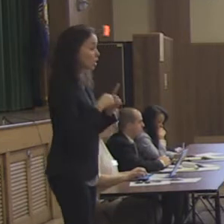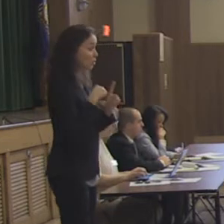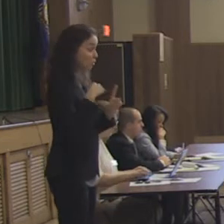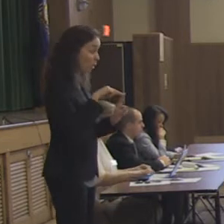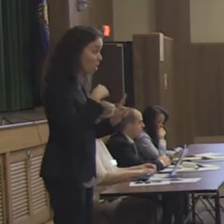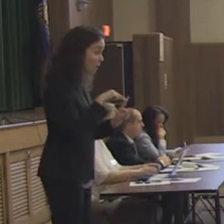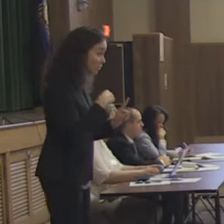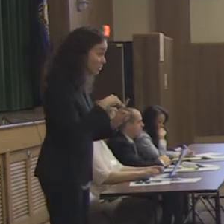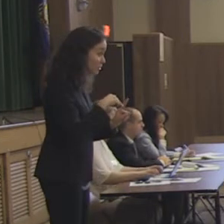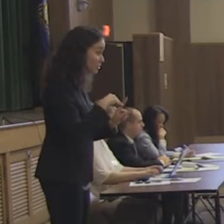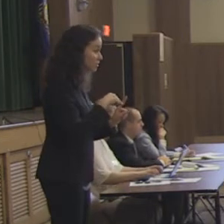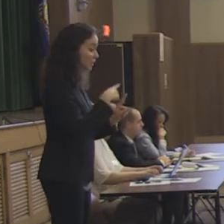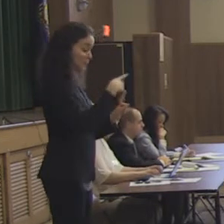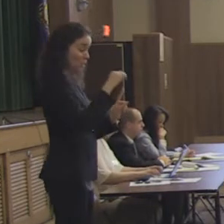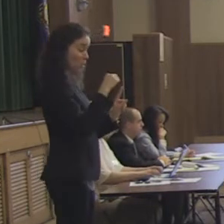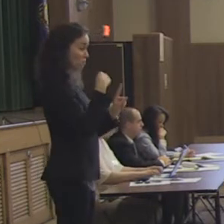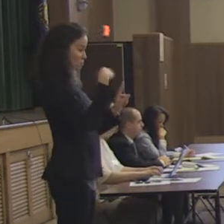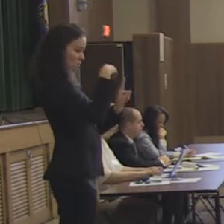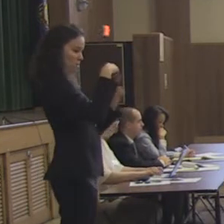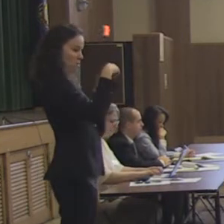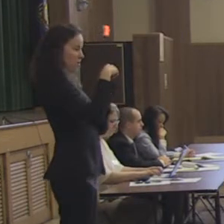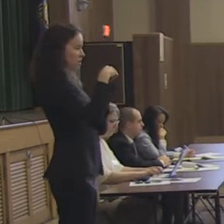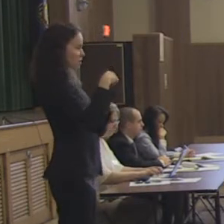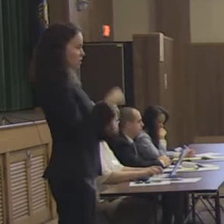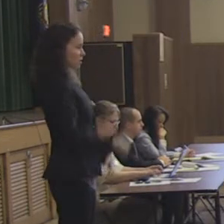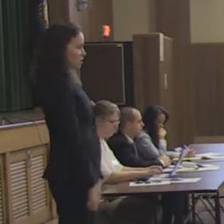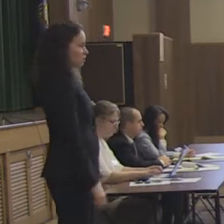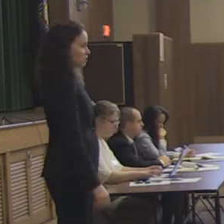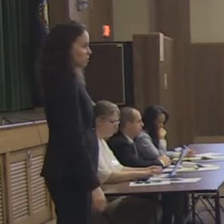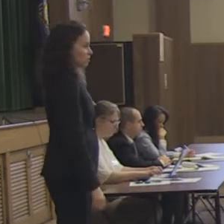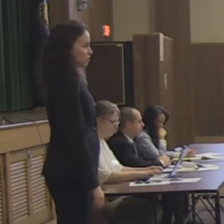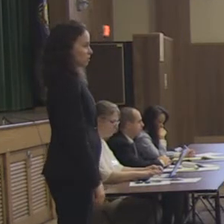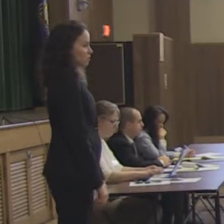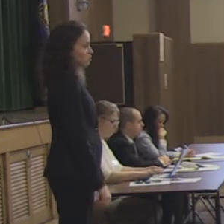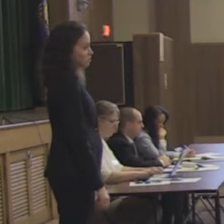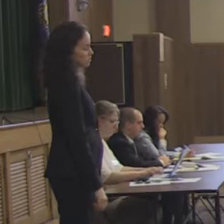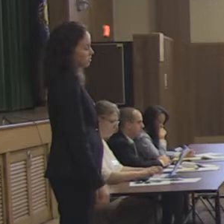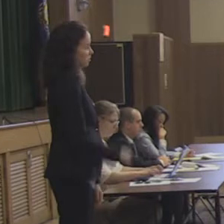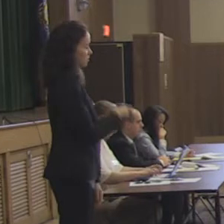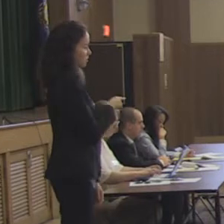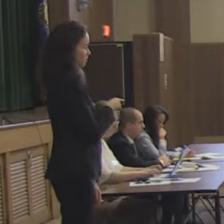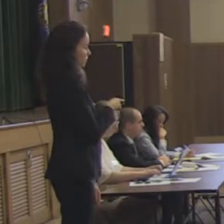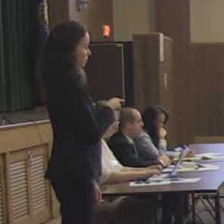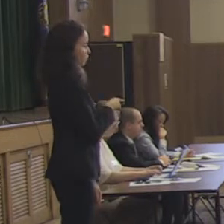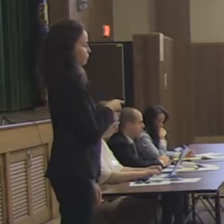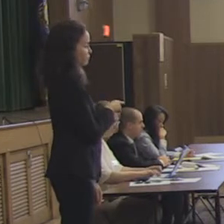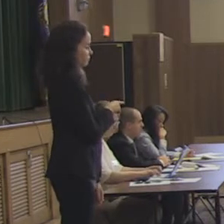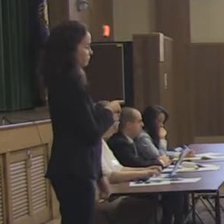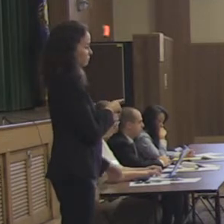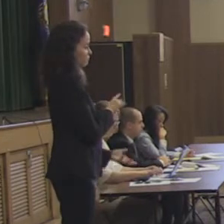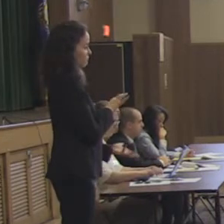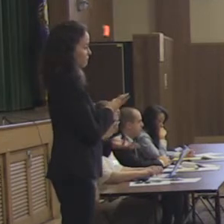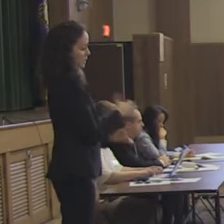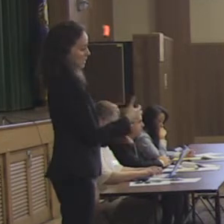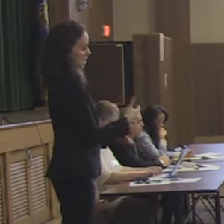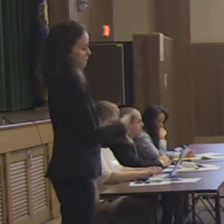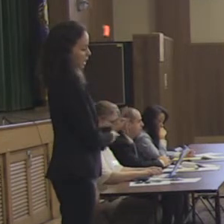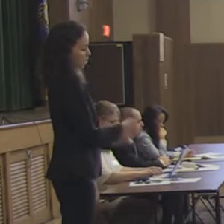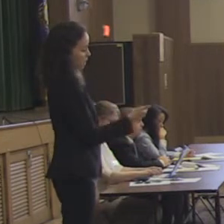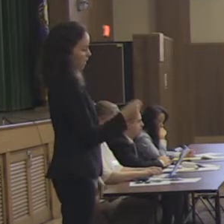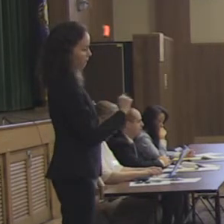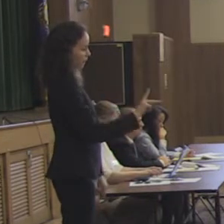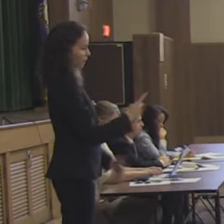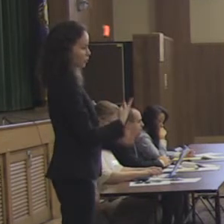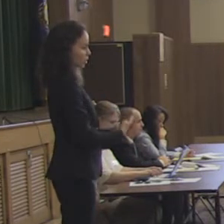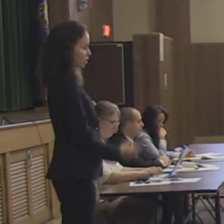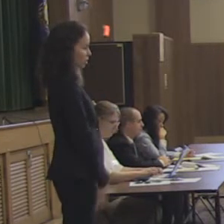POs. POs are notorious for referring persons back to prison simply because they did